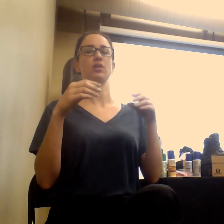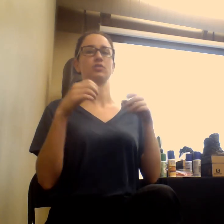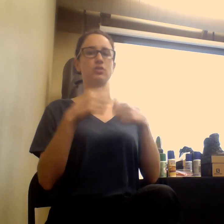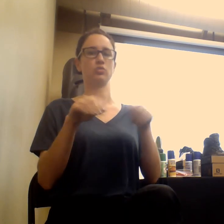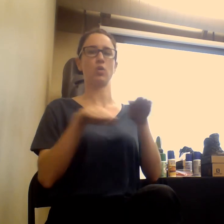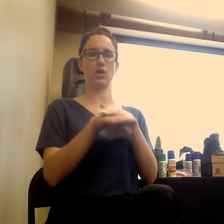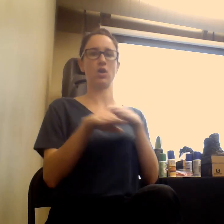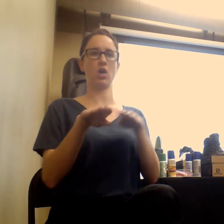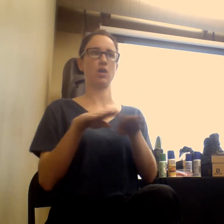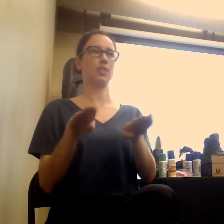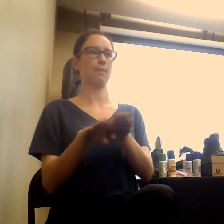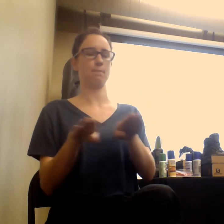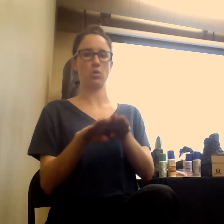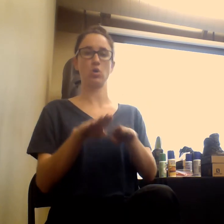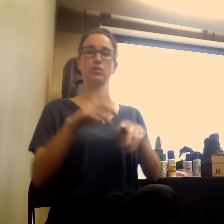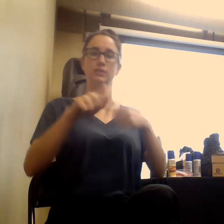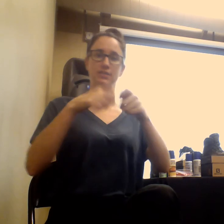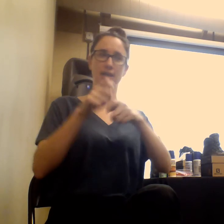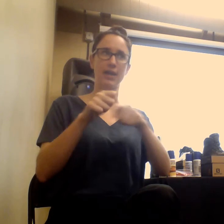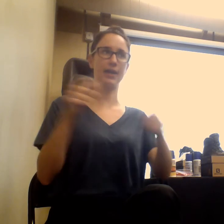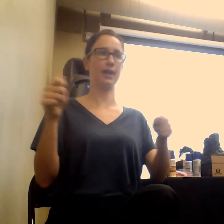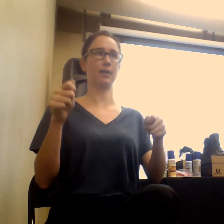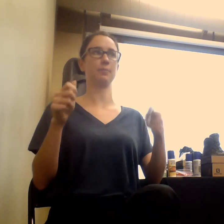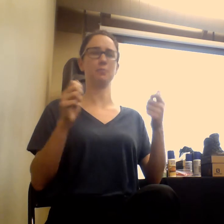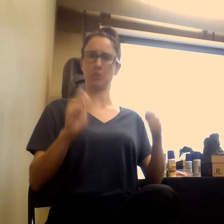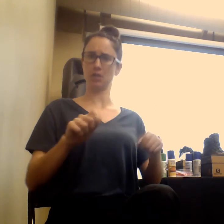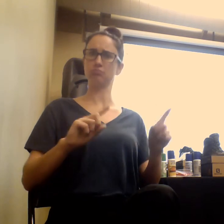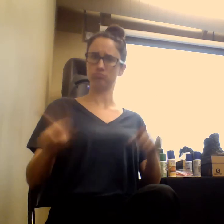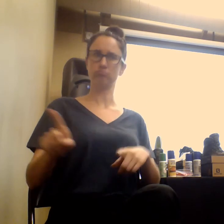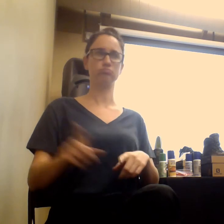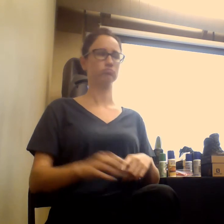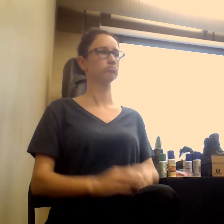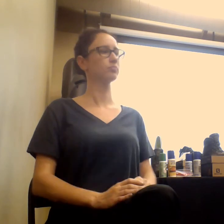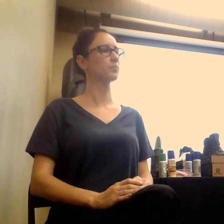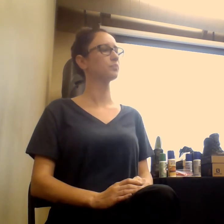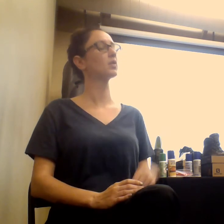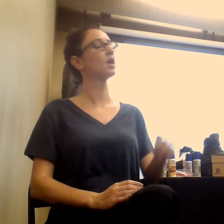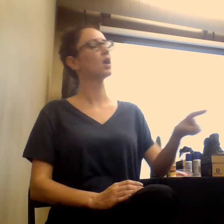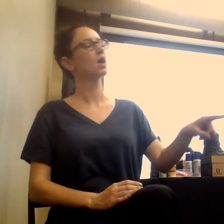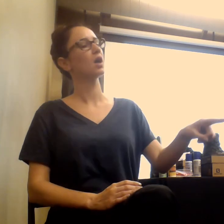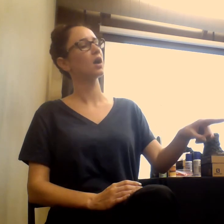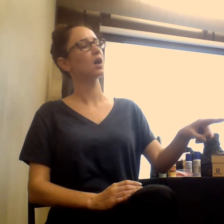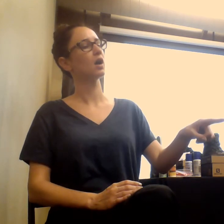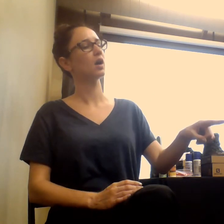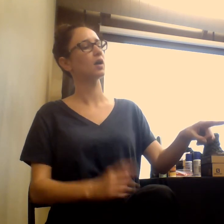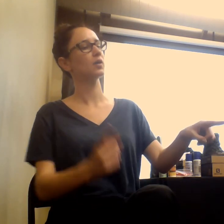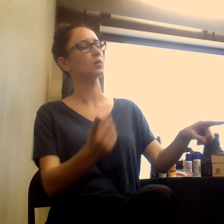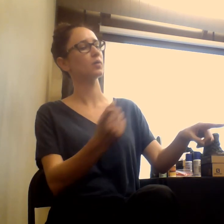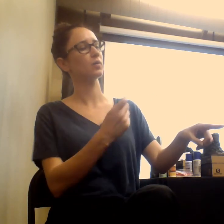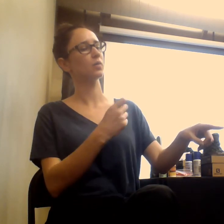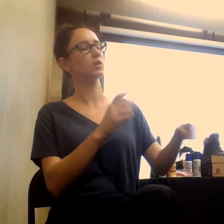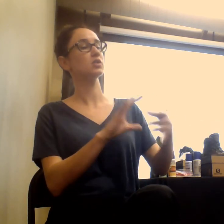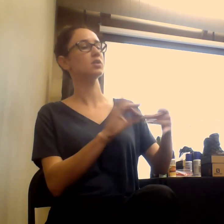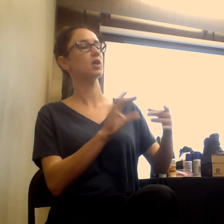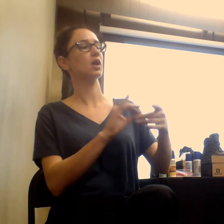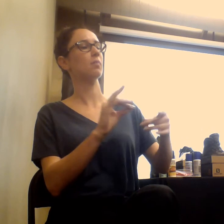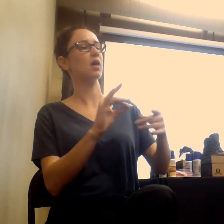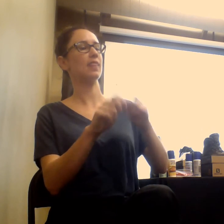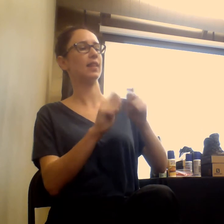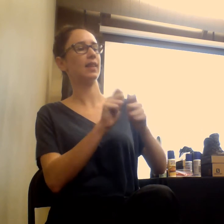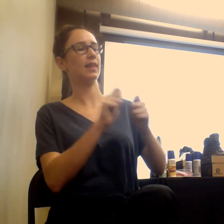this by going up to the inner line vertically on the last two, and then